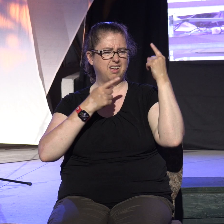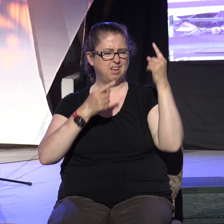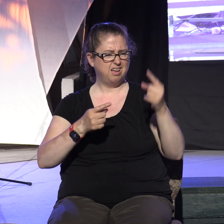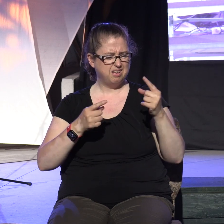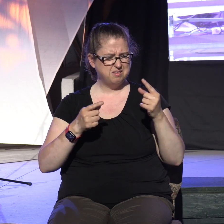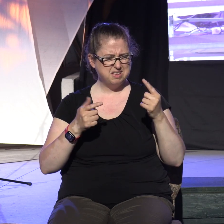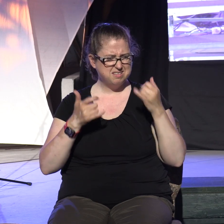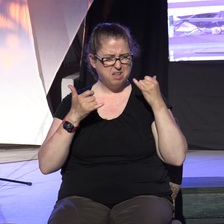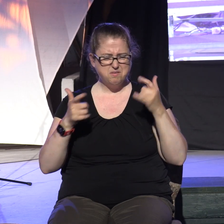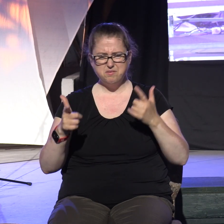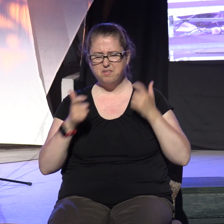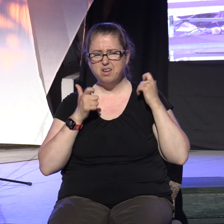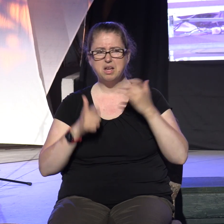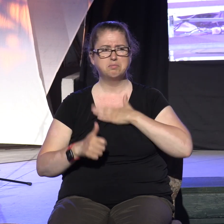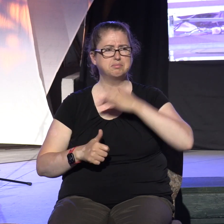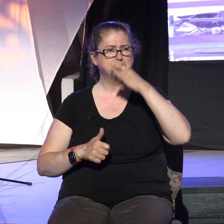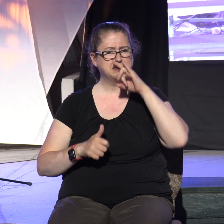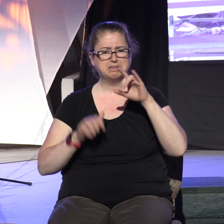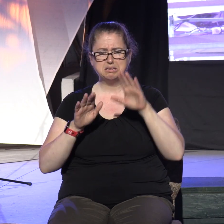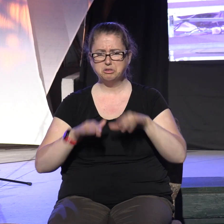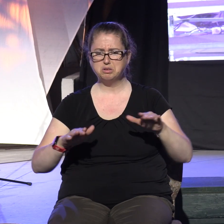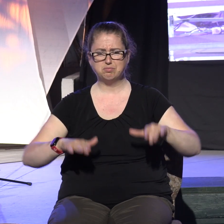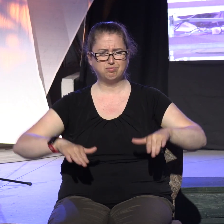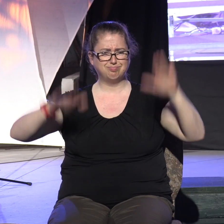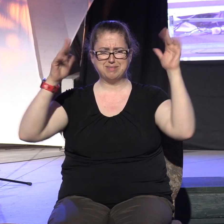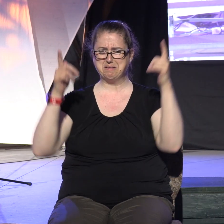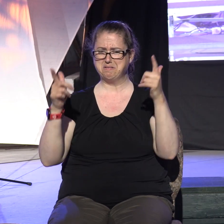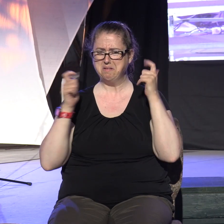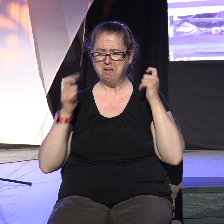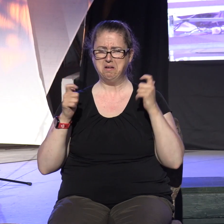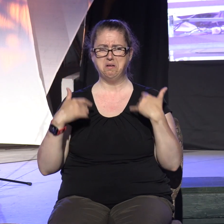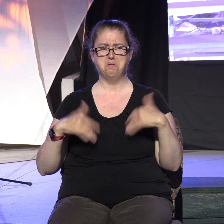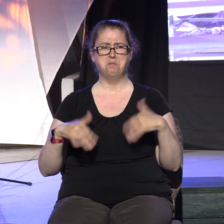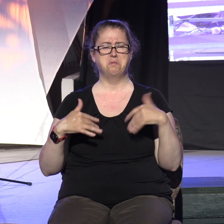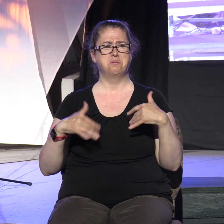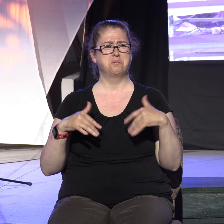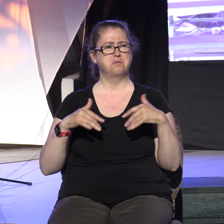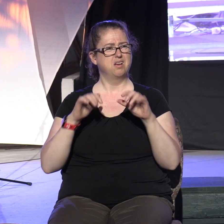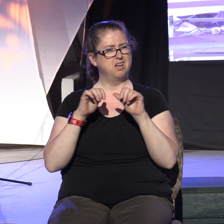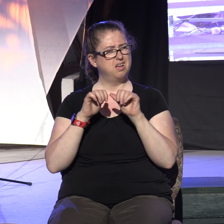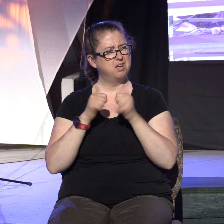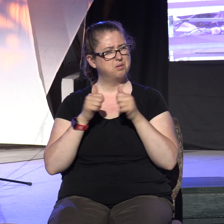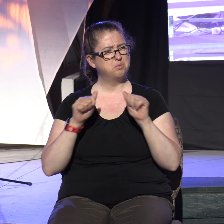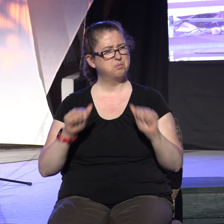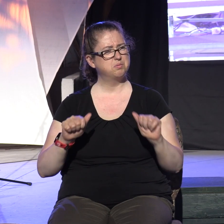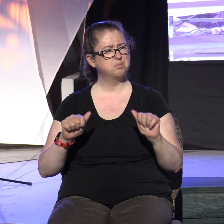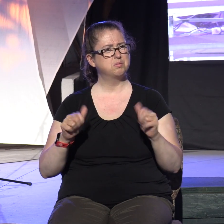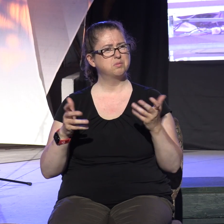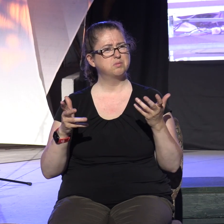It's like overnight, they were babies, and now they're grown and gone. And